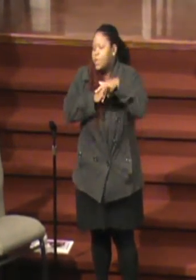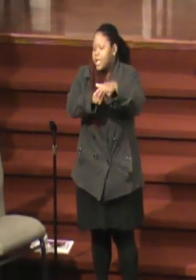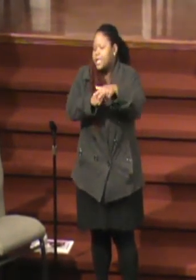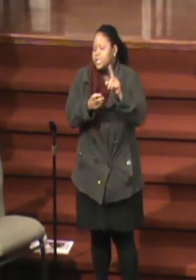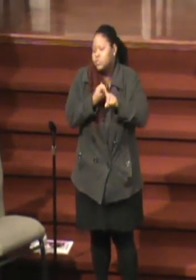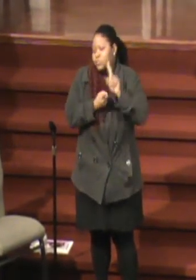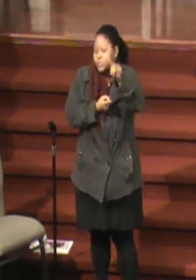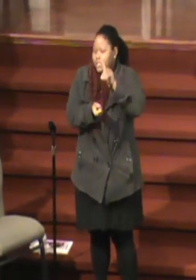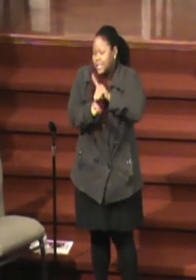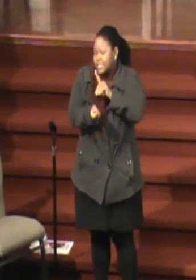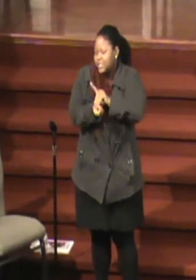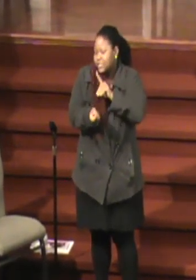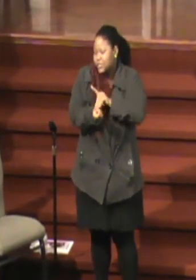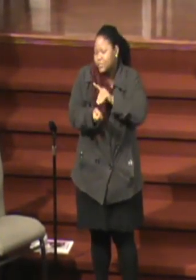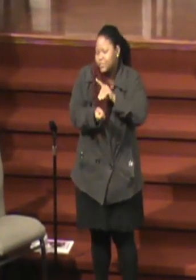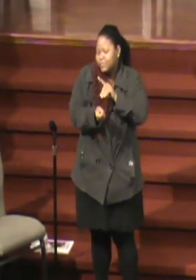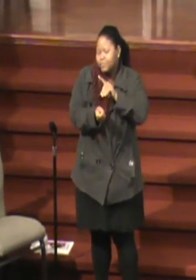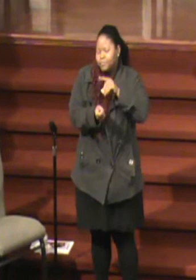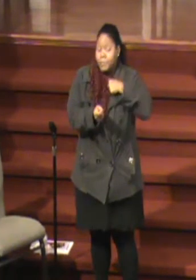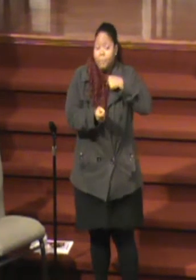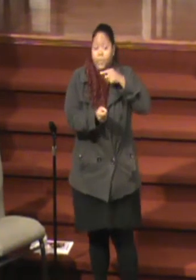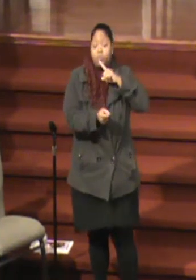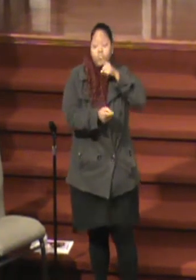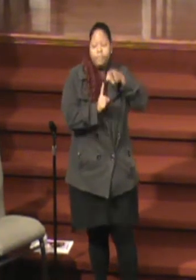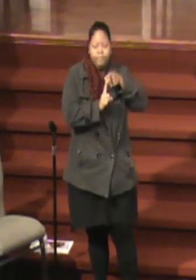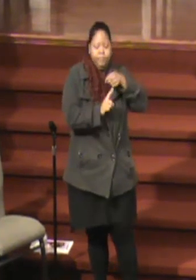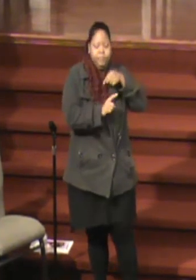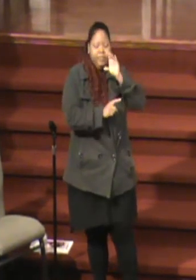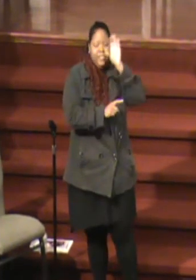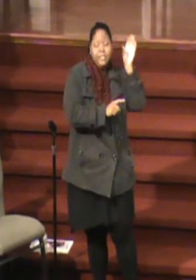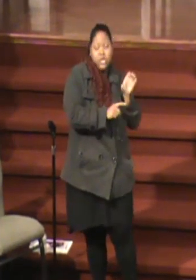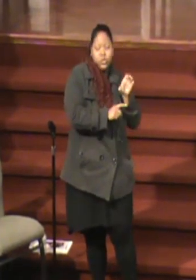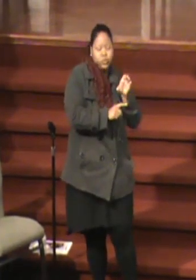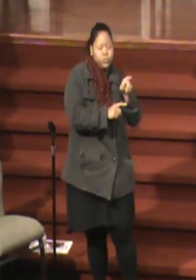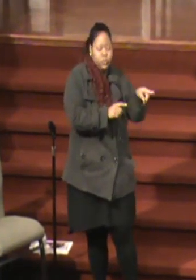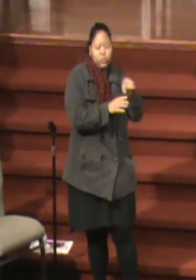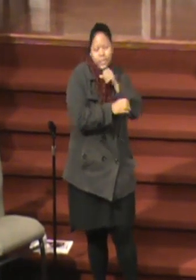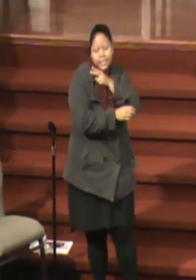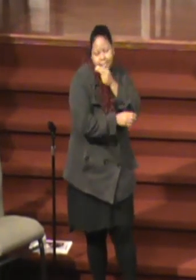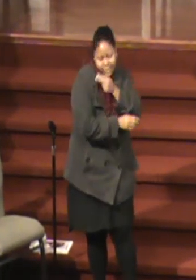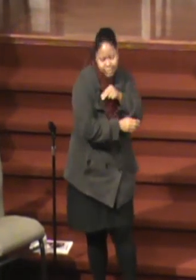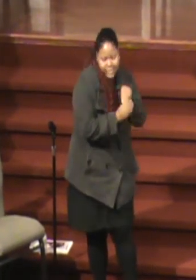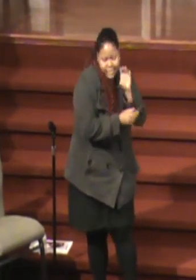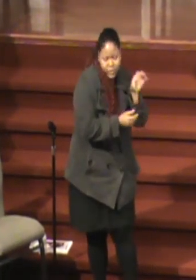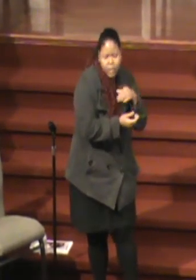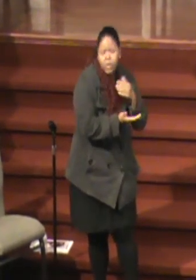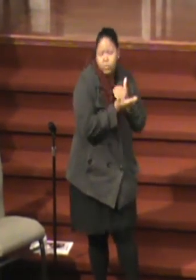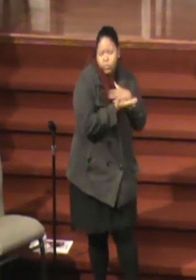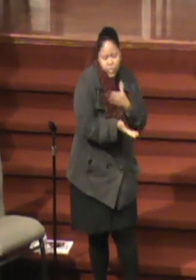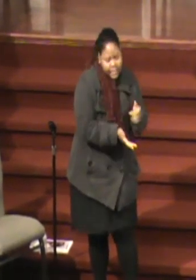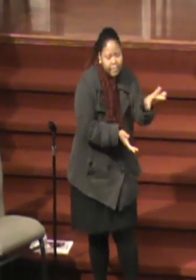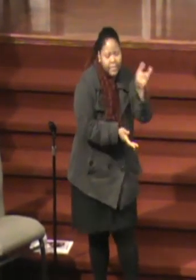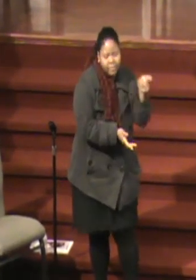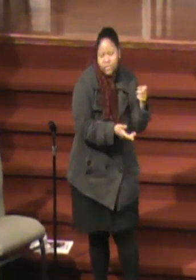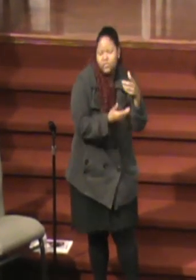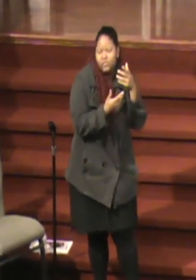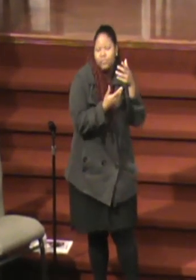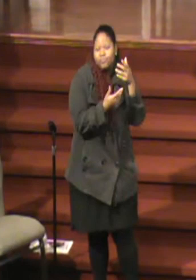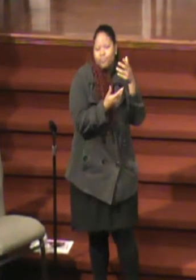She needed me to help her get her ride to the doctor. And she was going to the hospital in